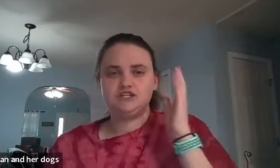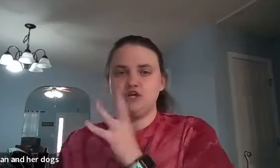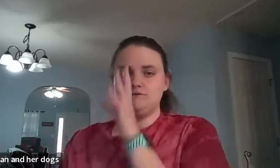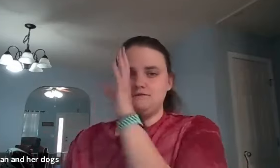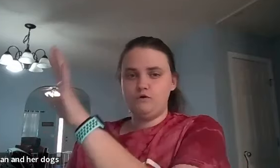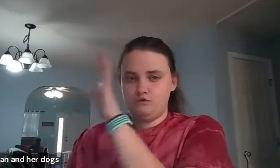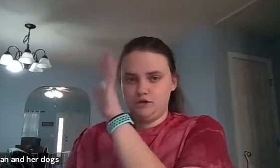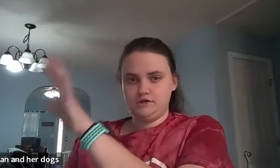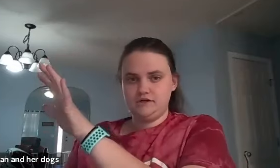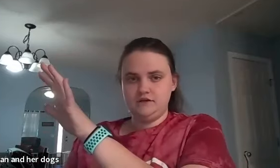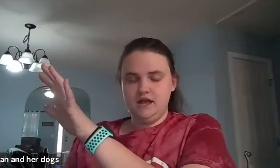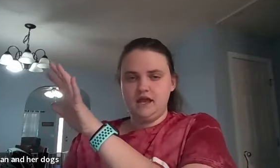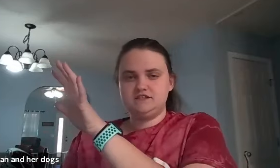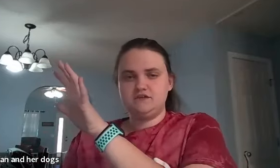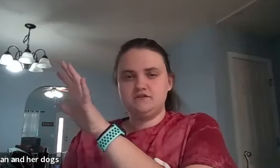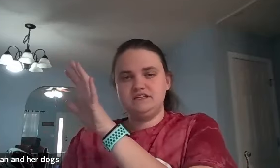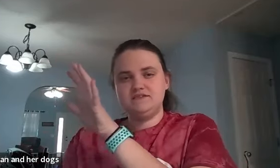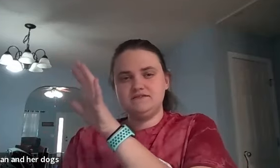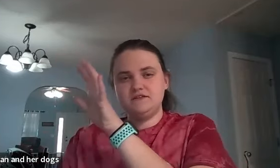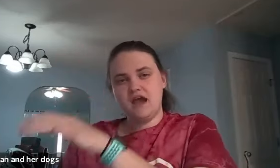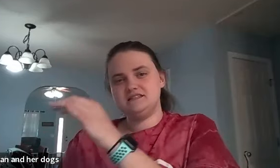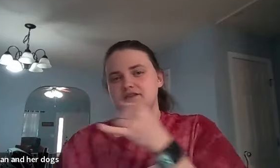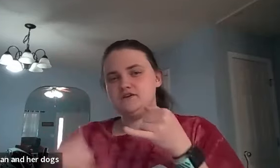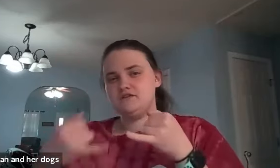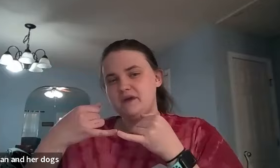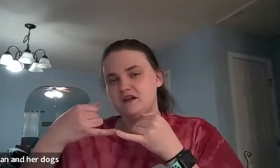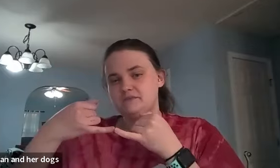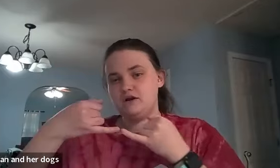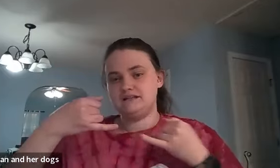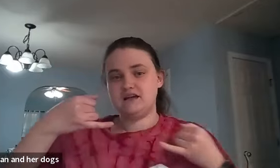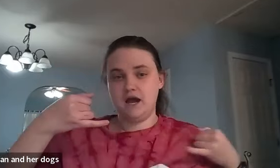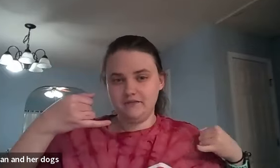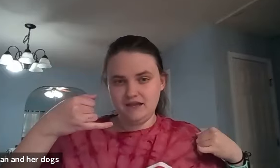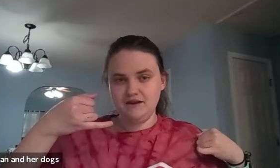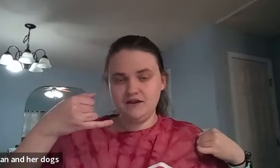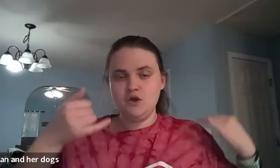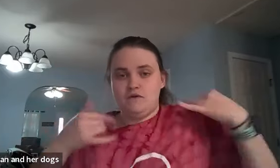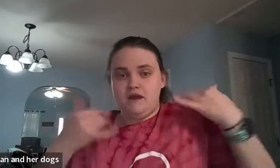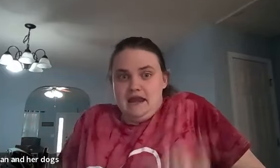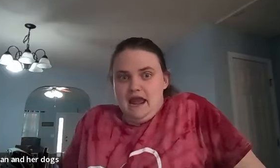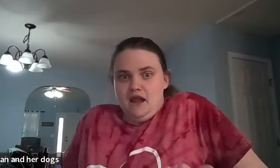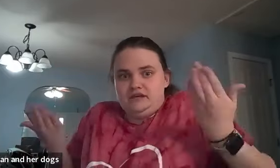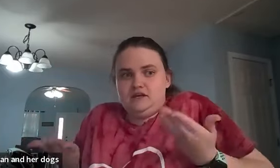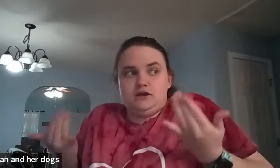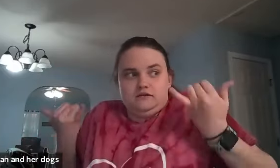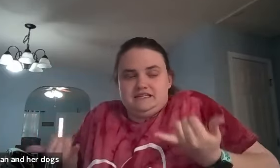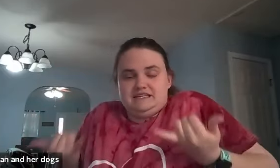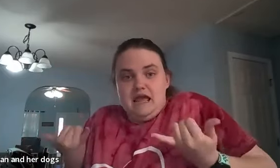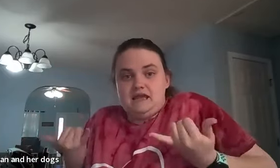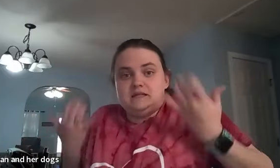go forward. And so the reasoning for that is like, if you think about us being on a timeline right now, here today